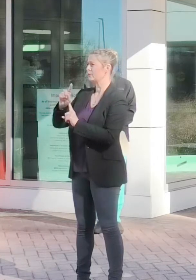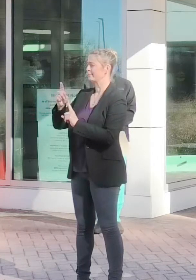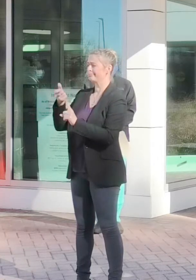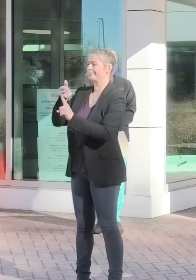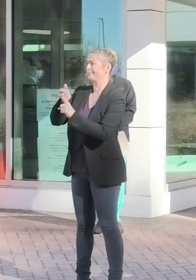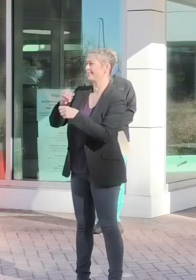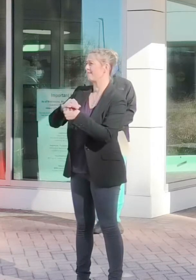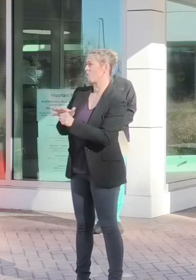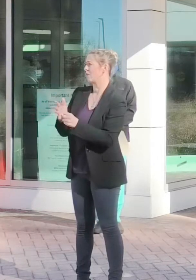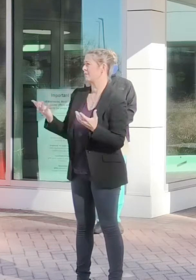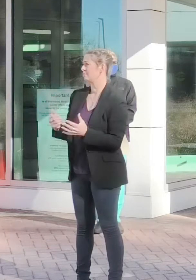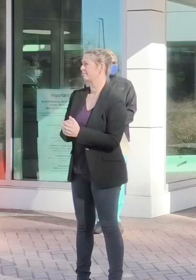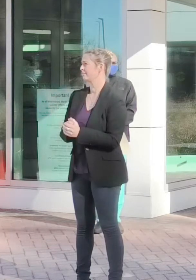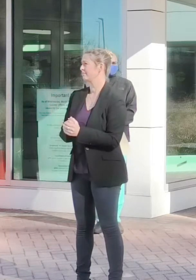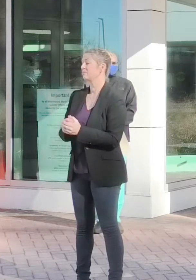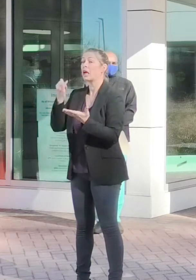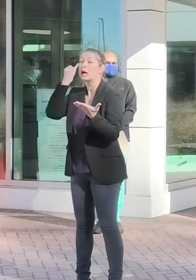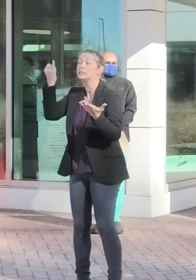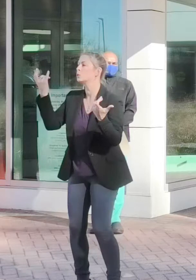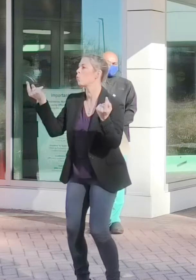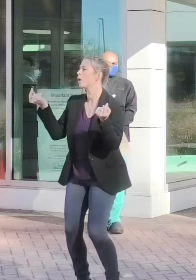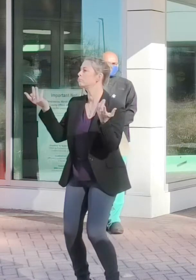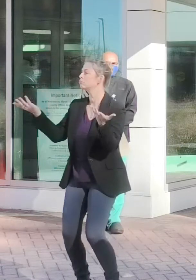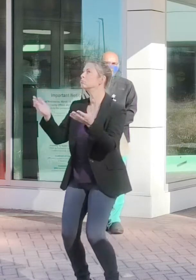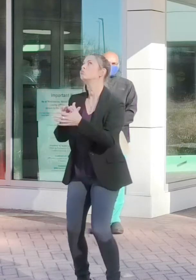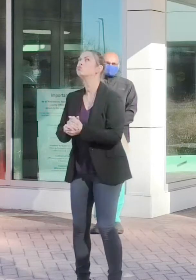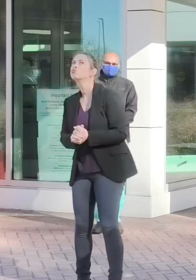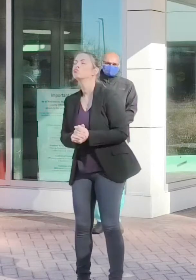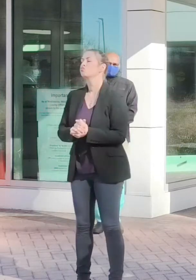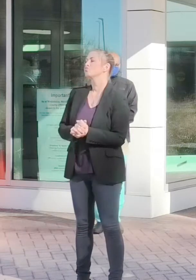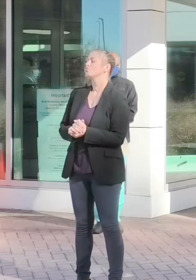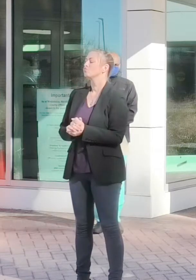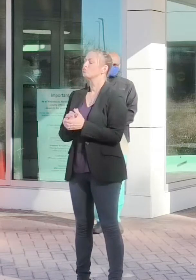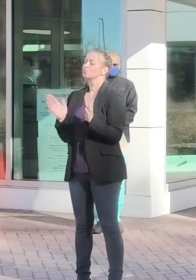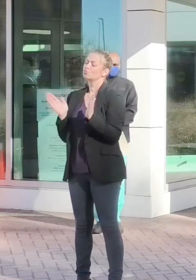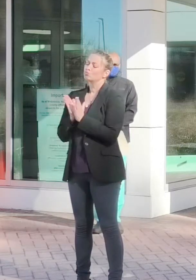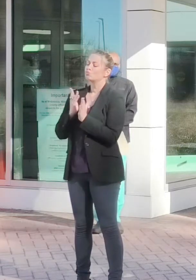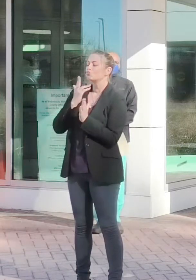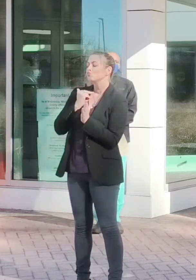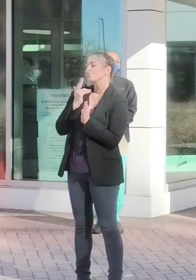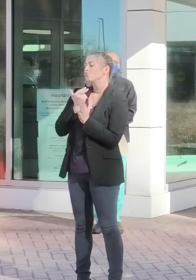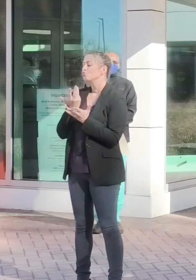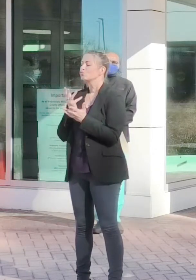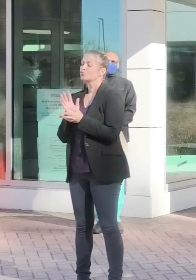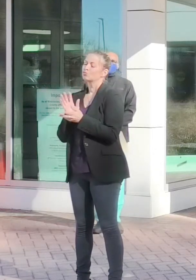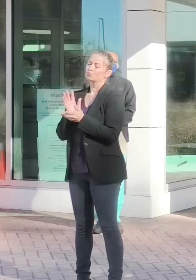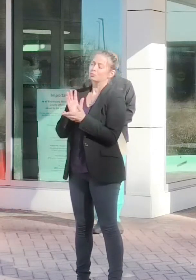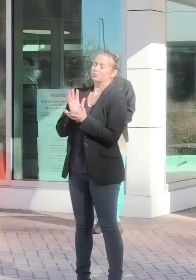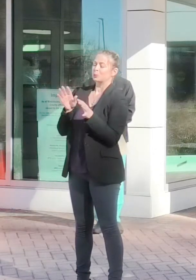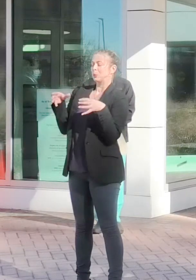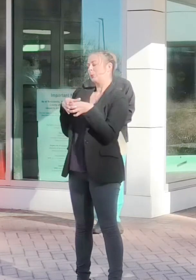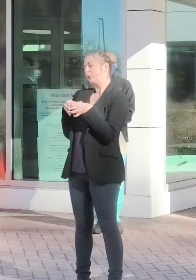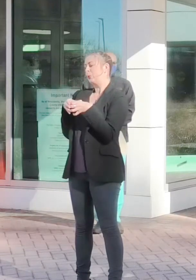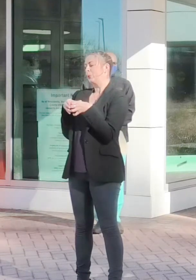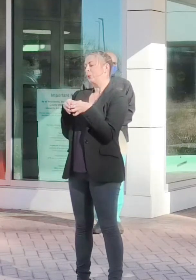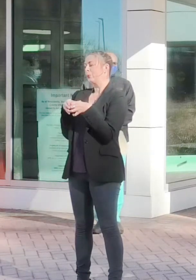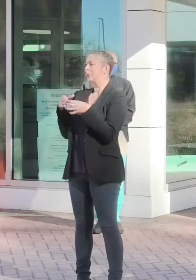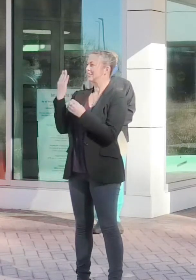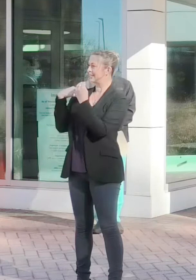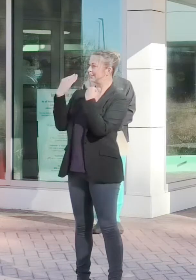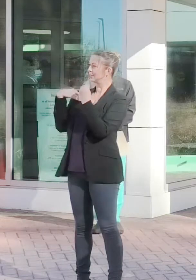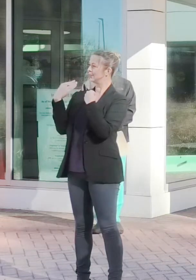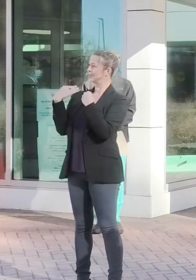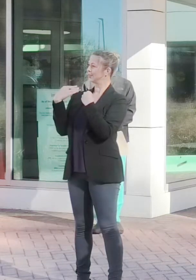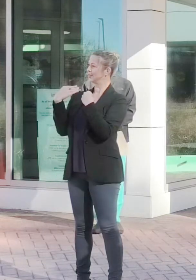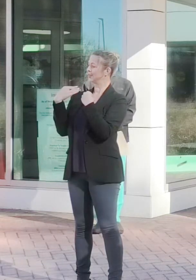Some ideas. Have a small traditional or maybe non-traditional dinner with only